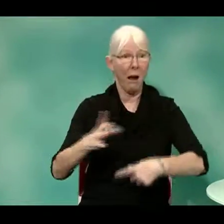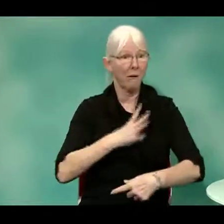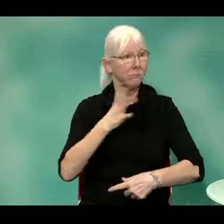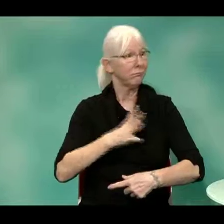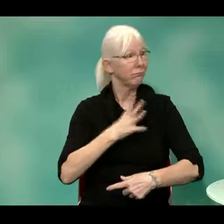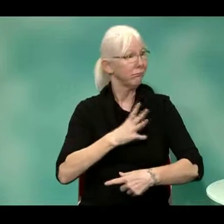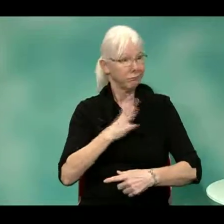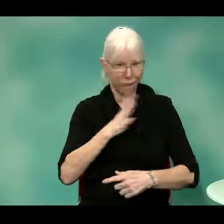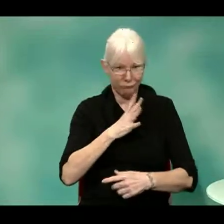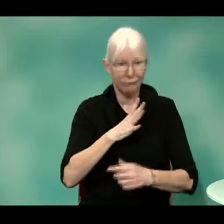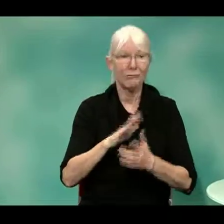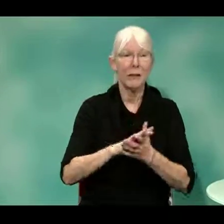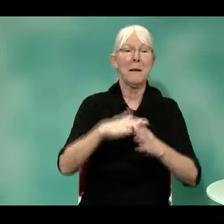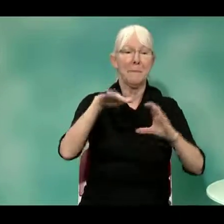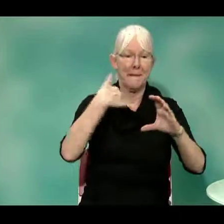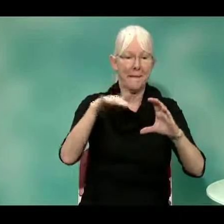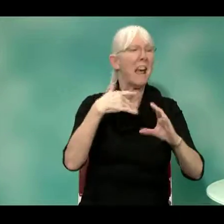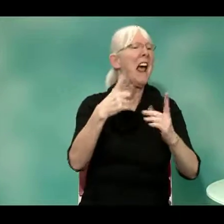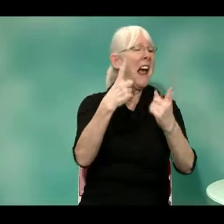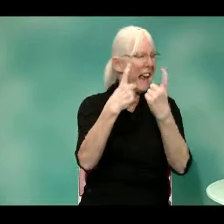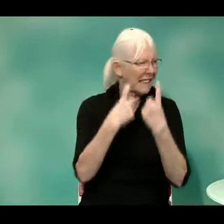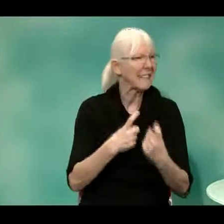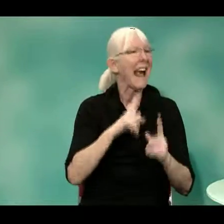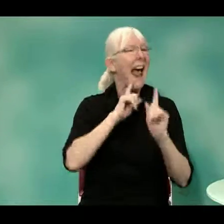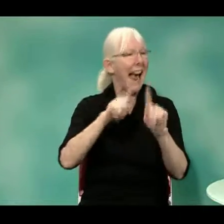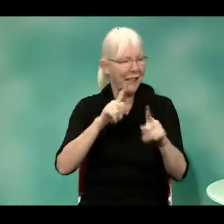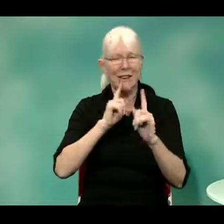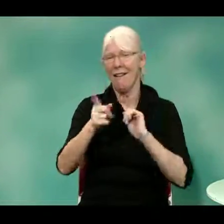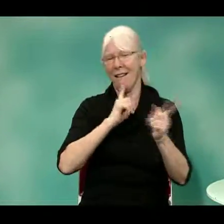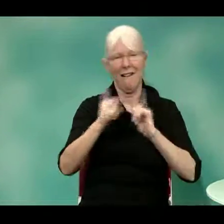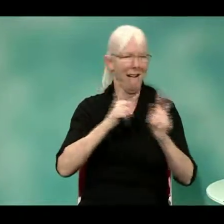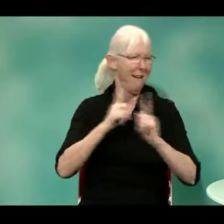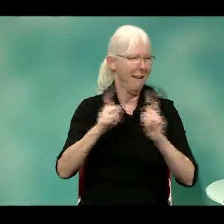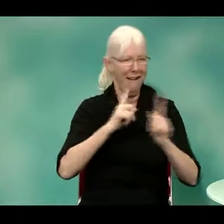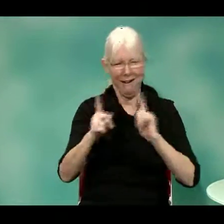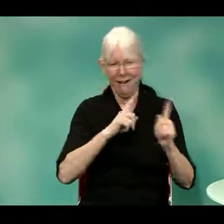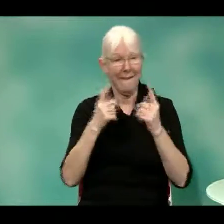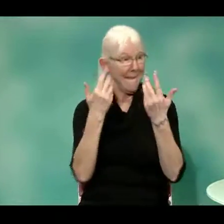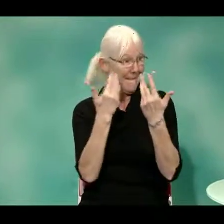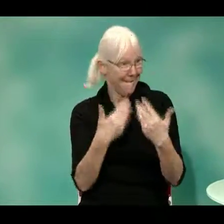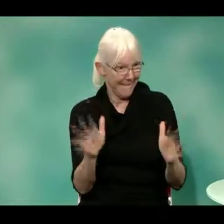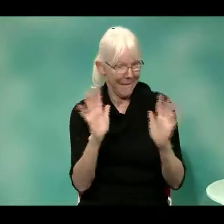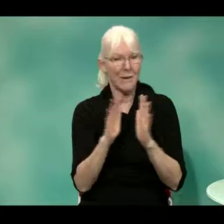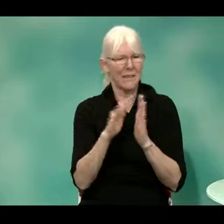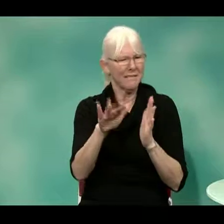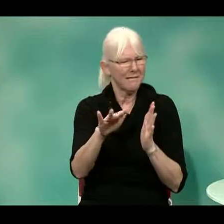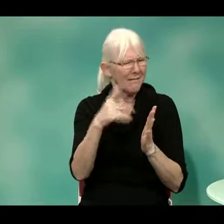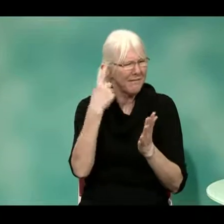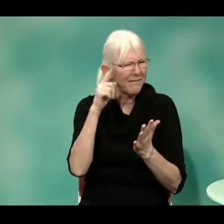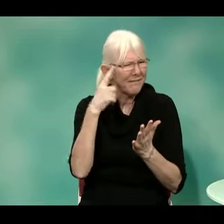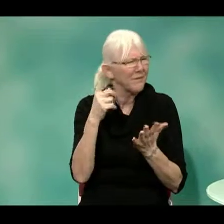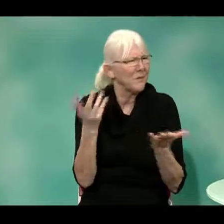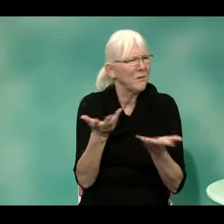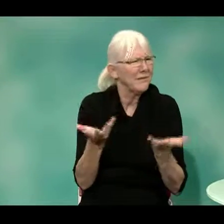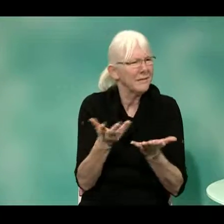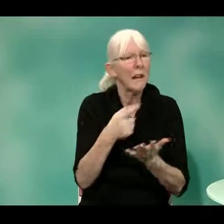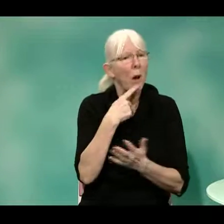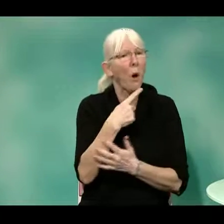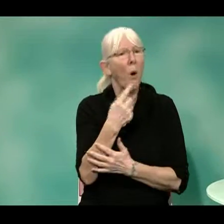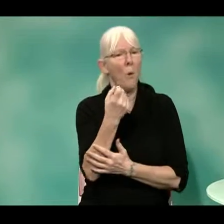and forth, and it was really great. Uh, really accessible for me. And we just, they asked me a bunch of questions, and I answered what was